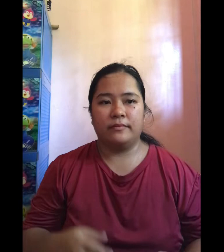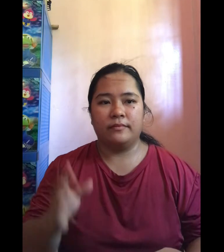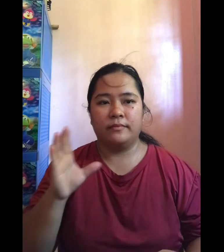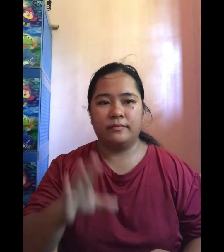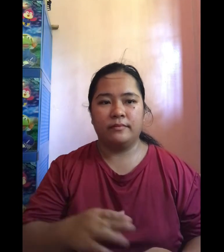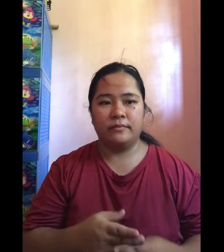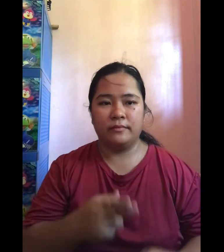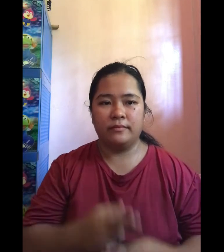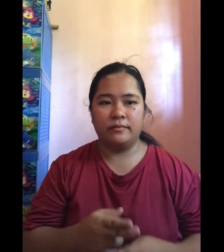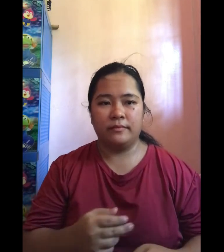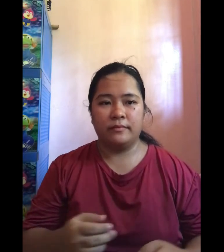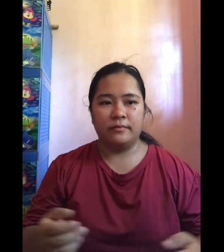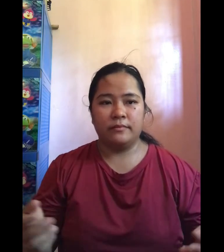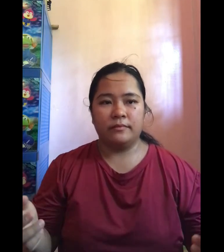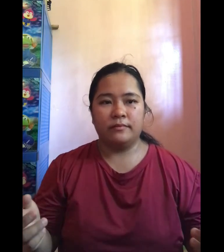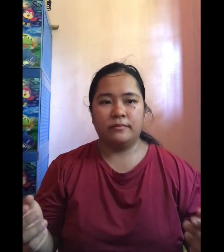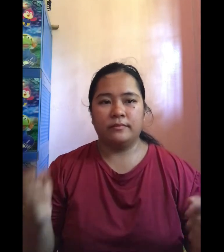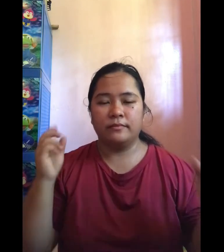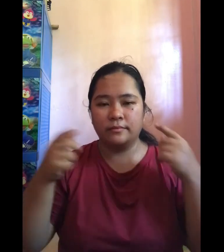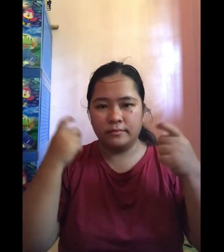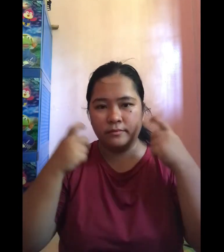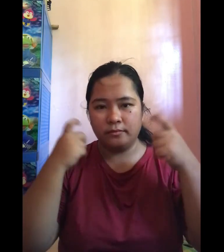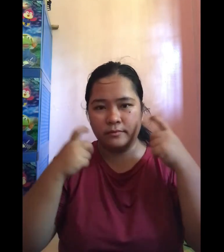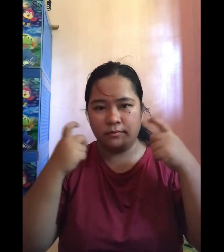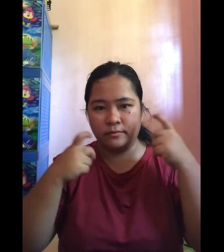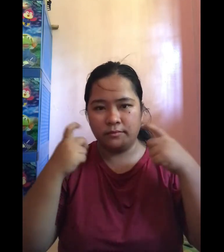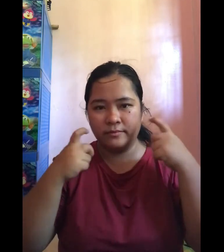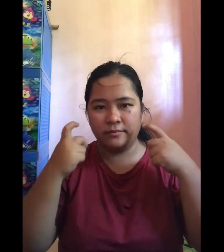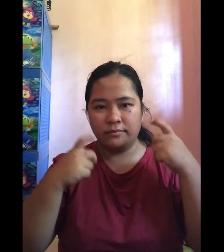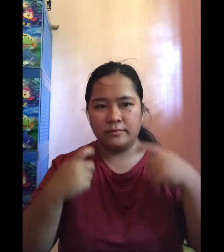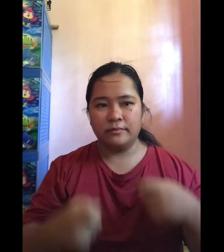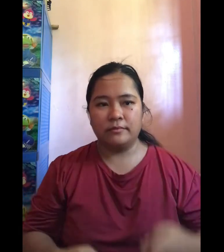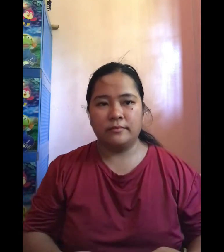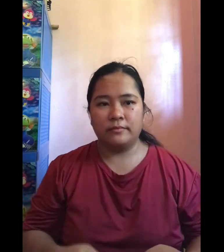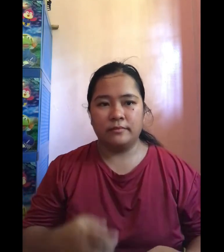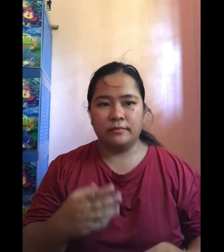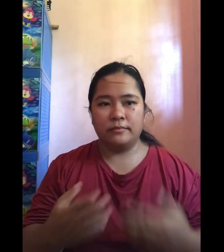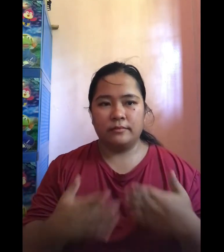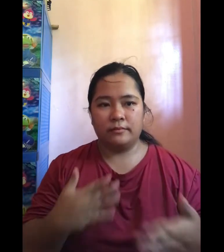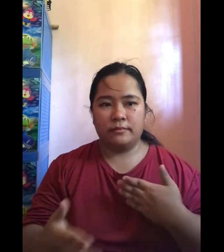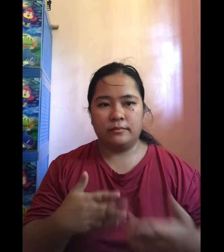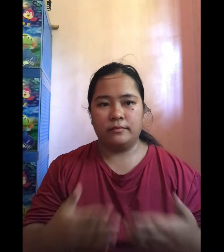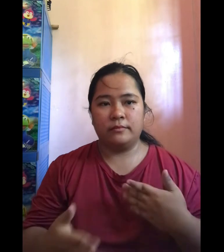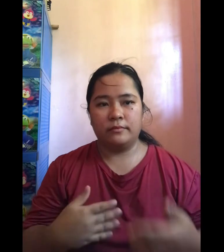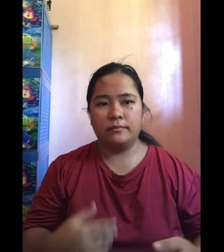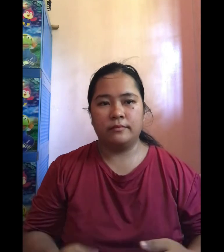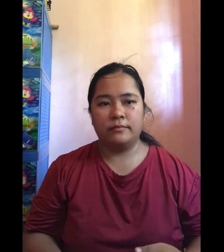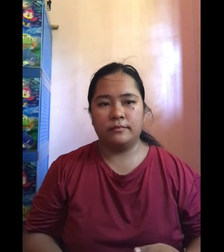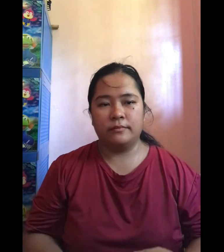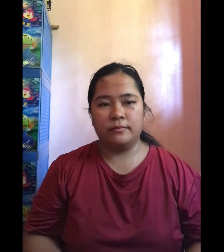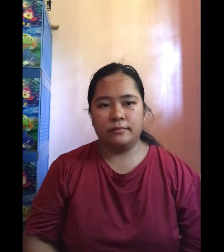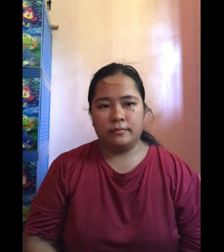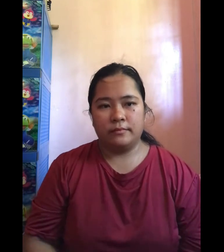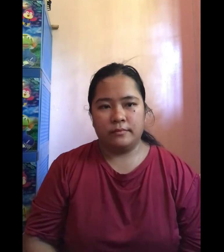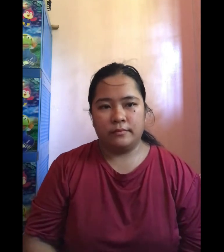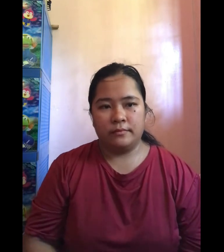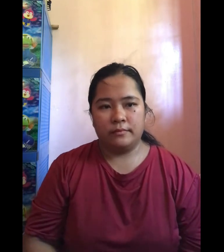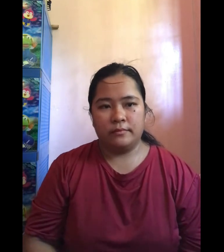your name, and they can use like a puzzle kind of facial expression. So either way they sign it, they're asking what your name is. And the way